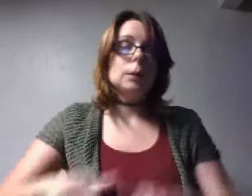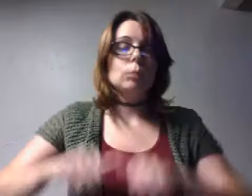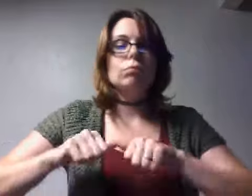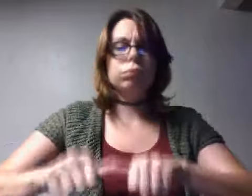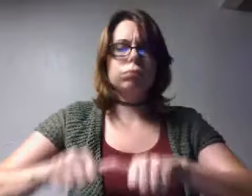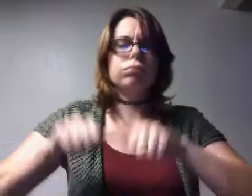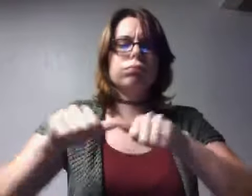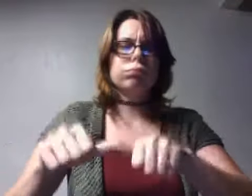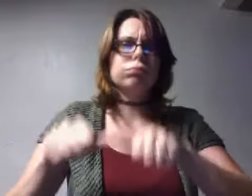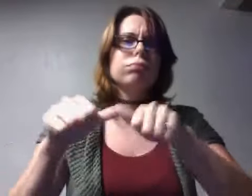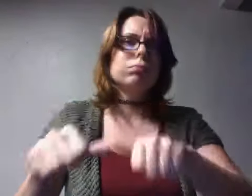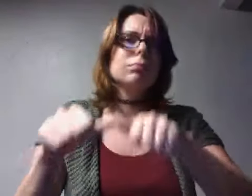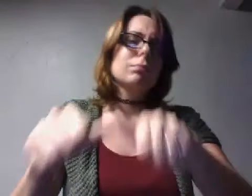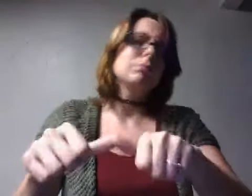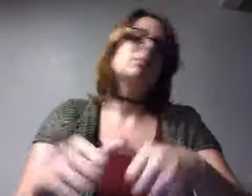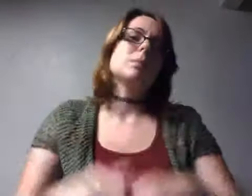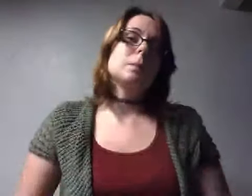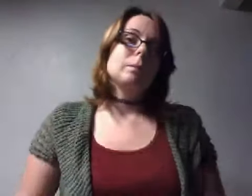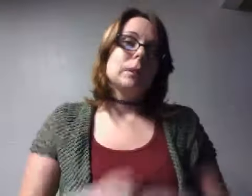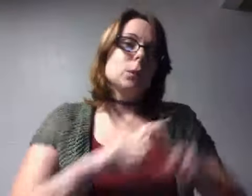new topics and just keep growing as an artist.